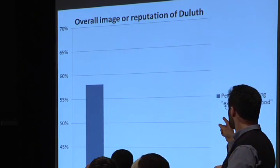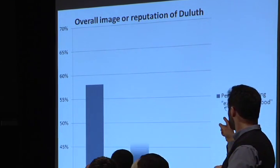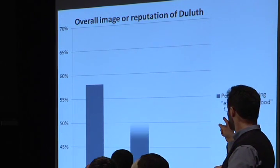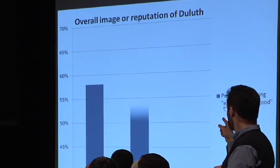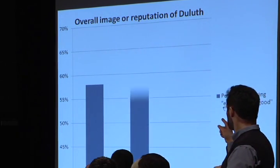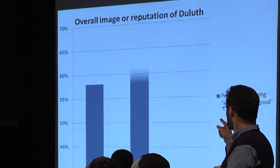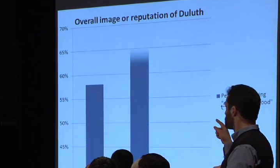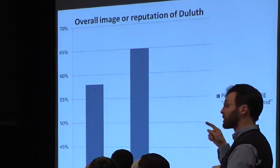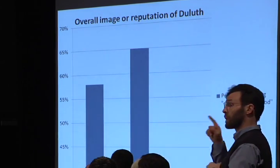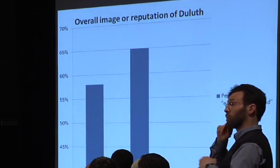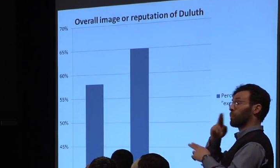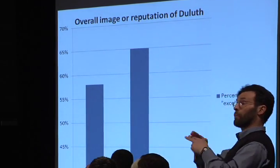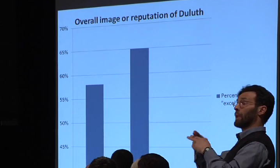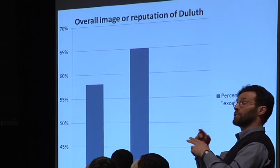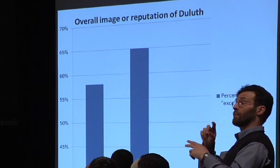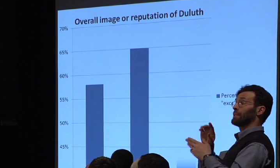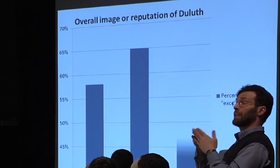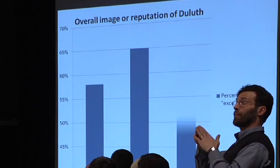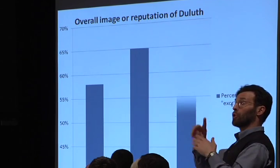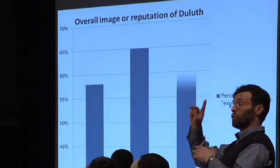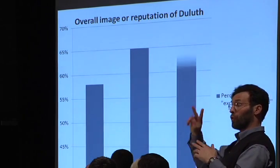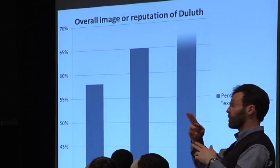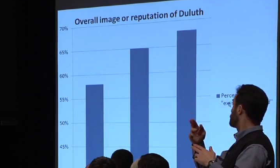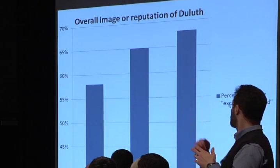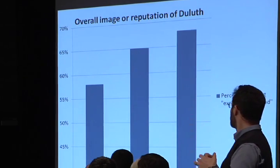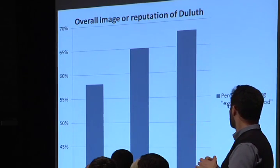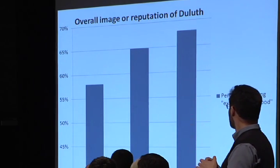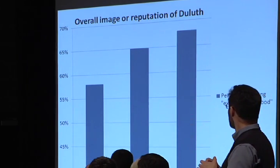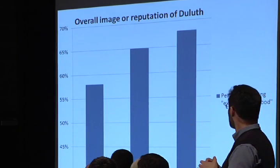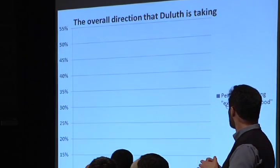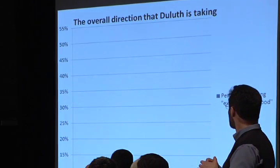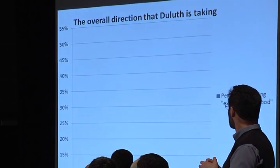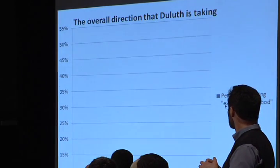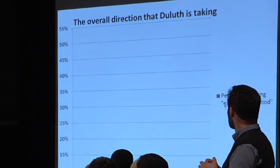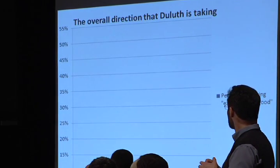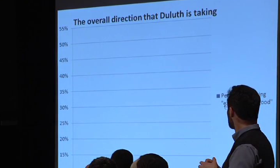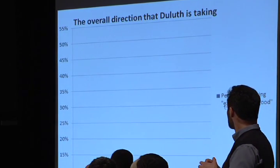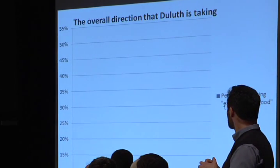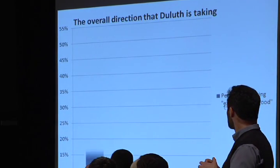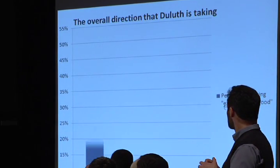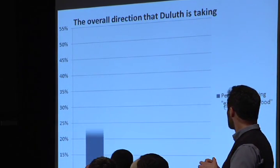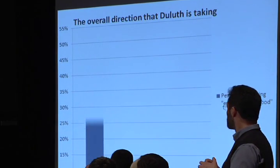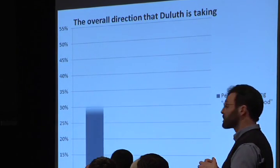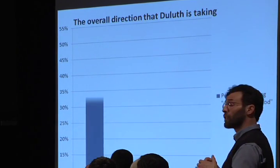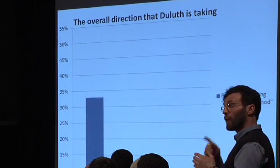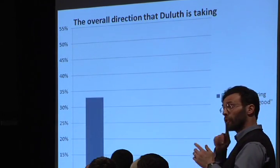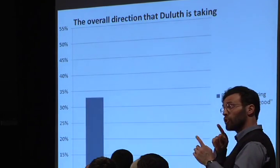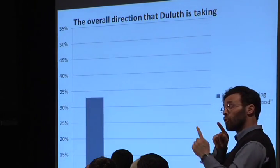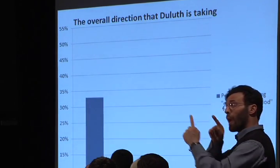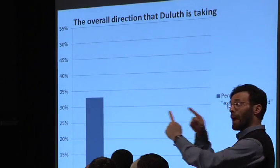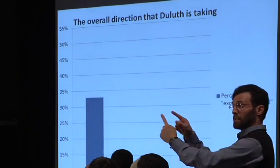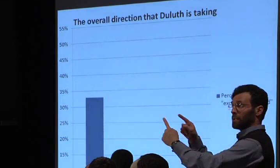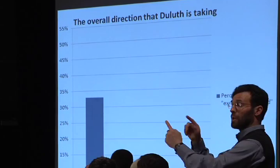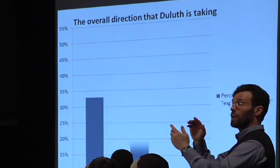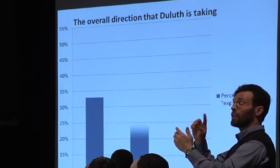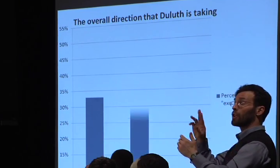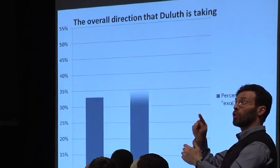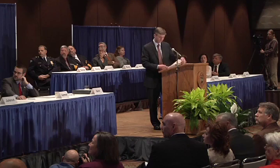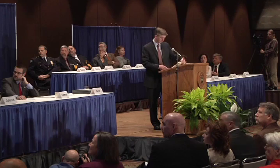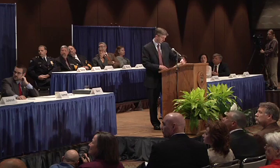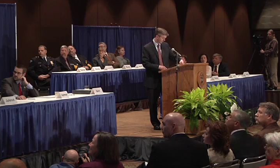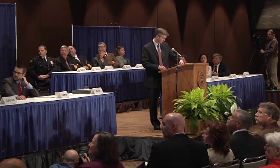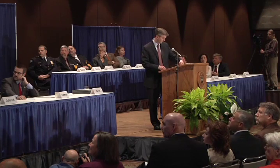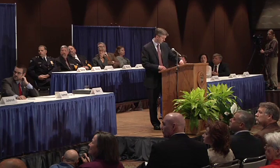reputation of the city of Duluth. and the overall direction that Duluth is